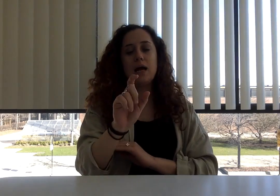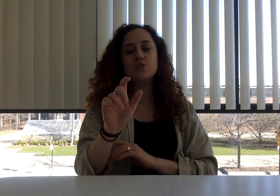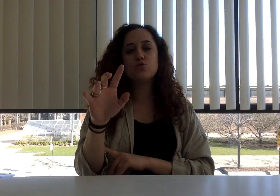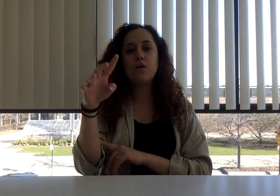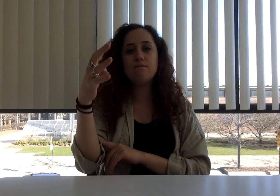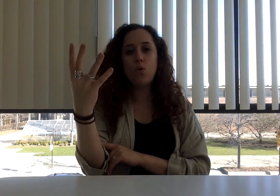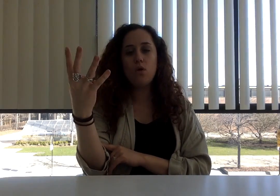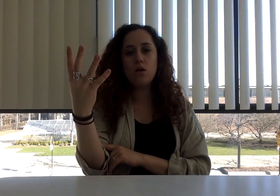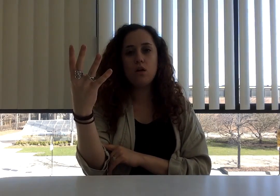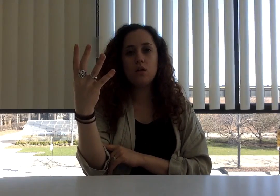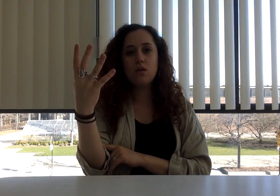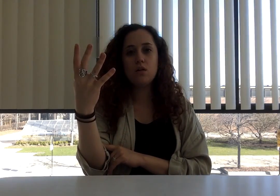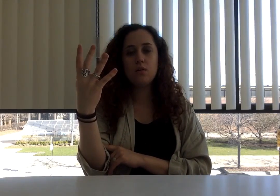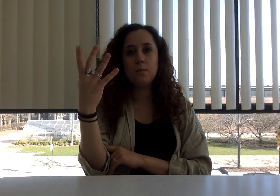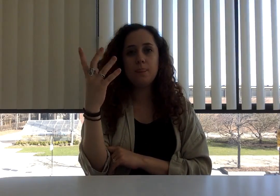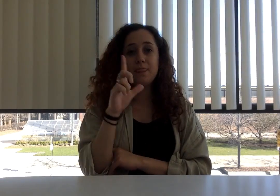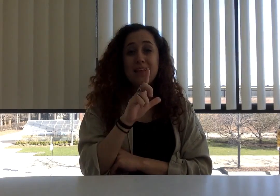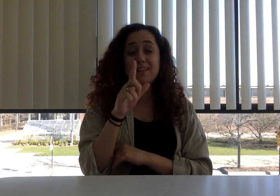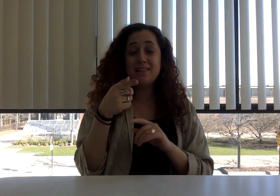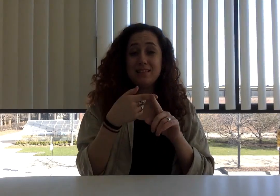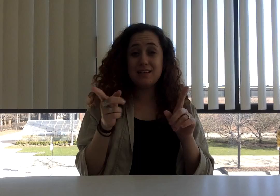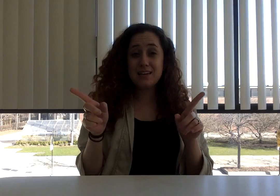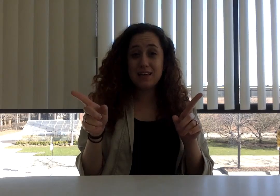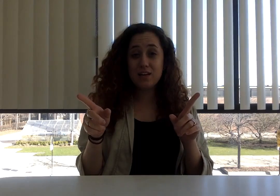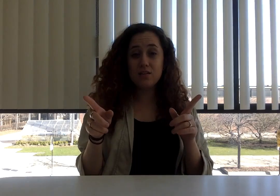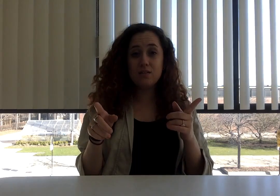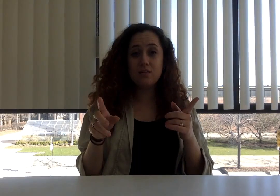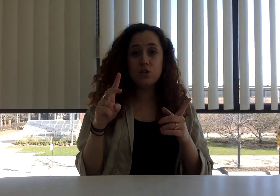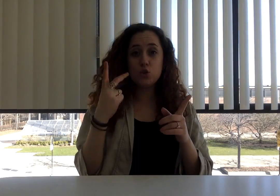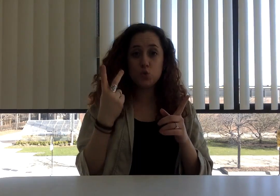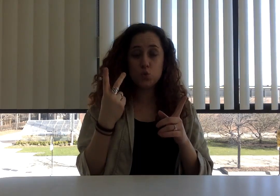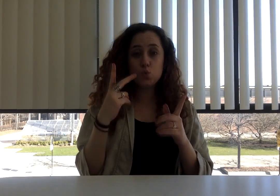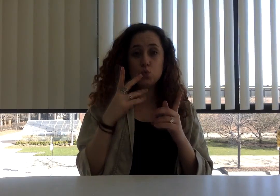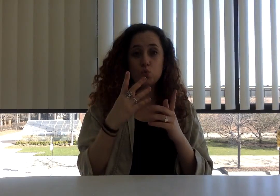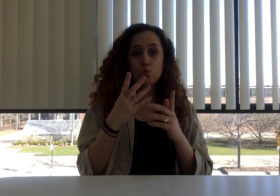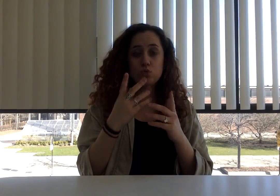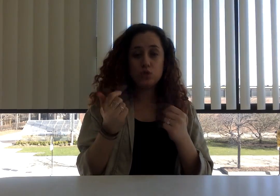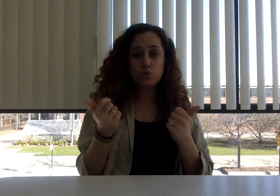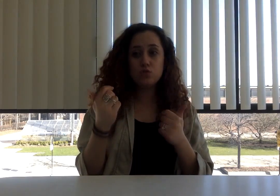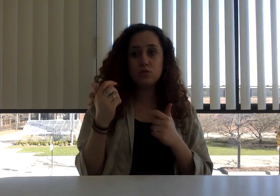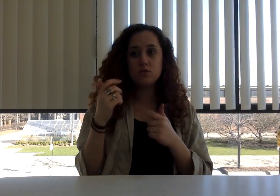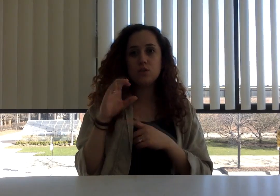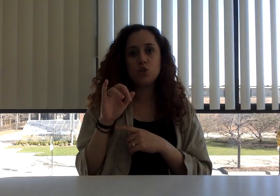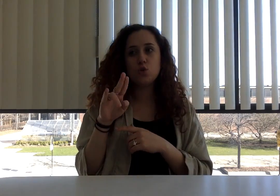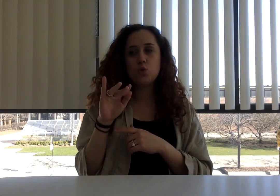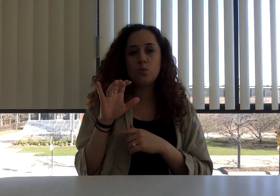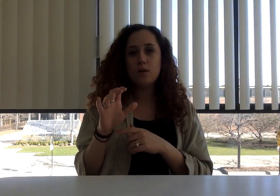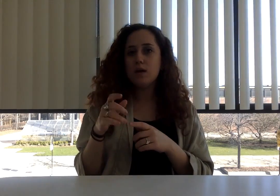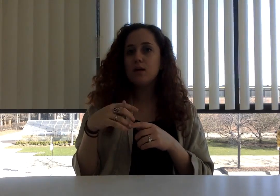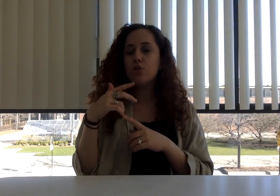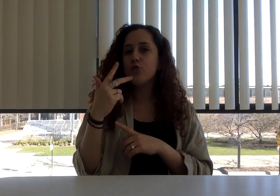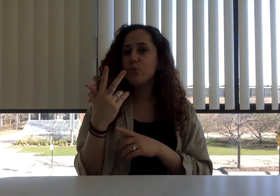solution. Quadratic equations, 2 solutions. Cubic equations, 3 solutions. Quartic